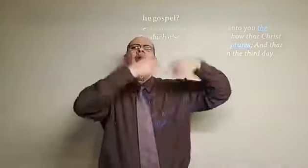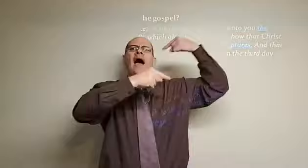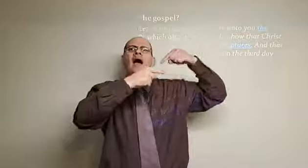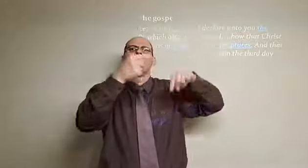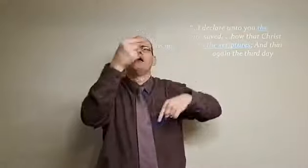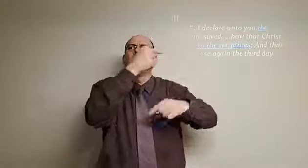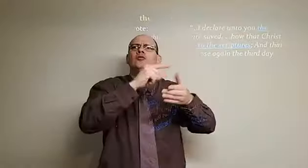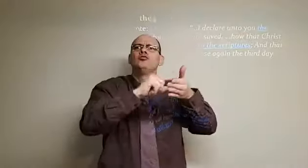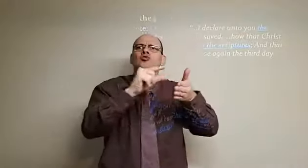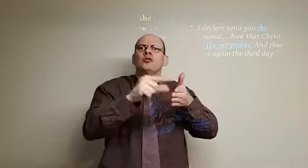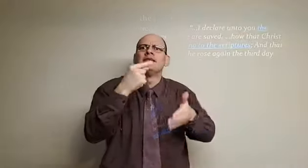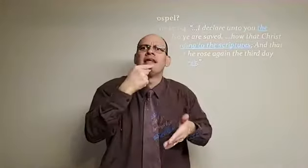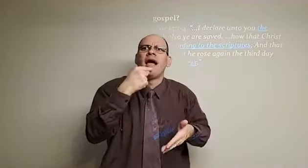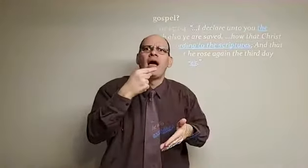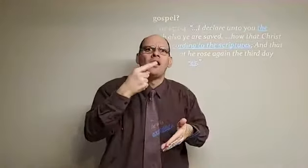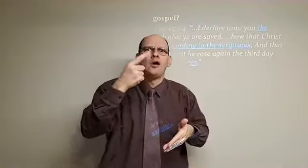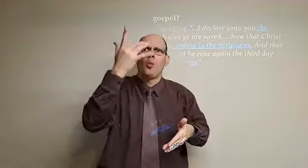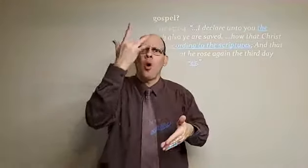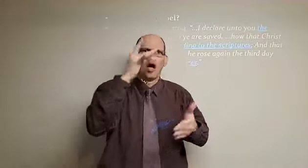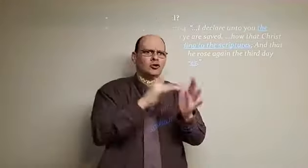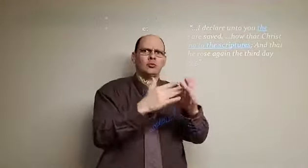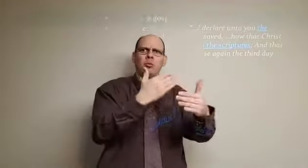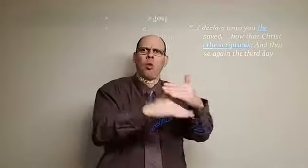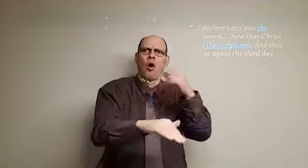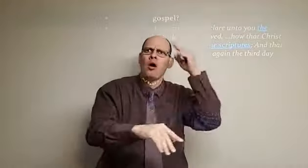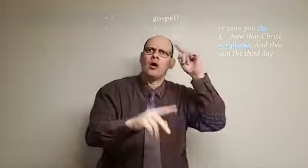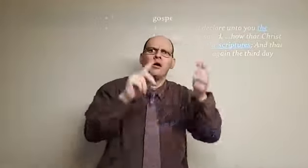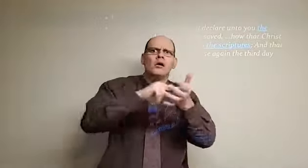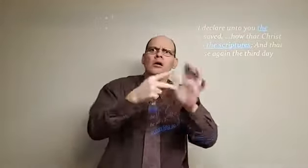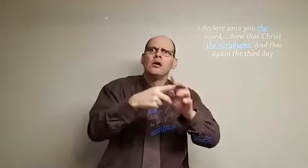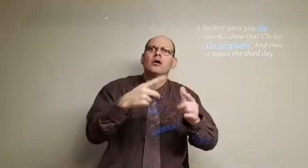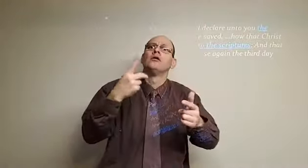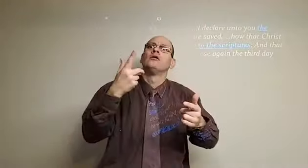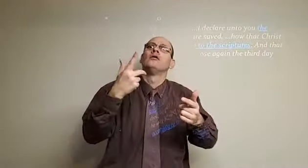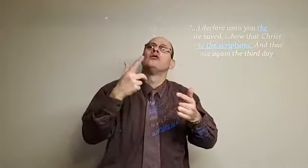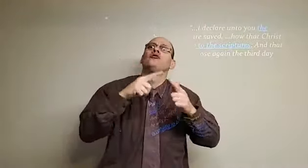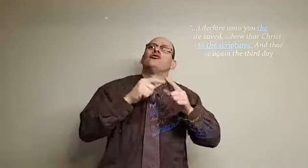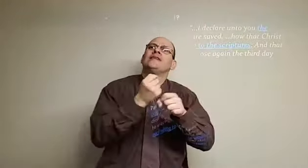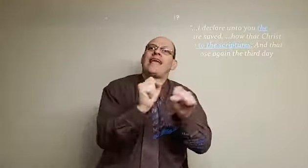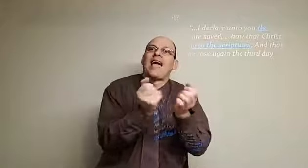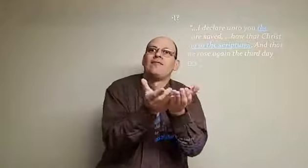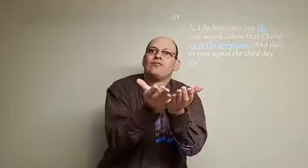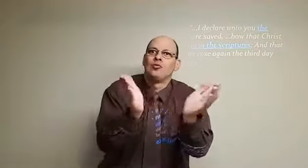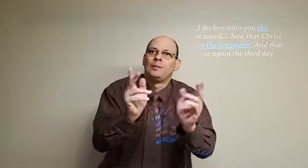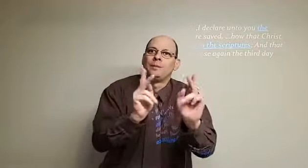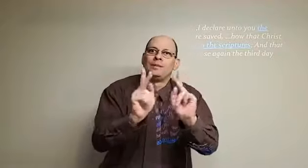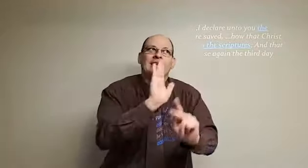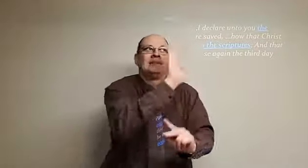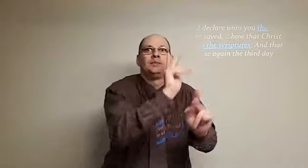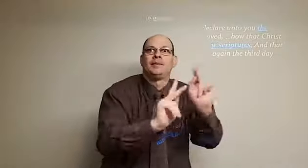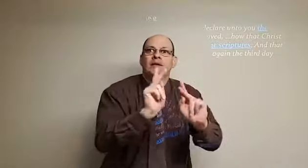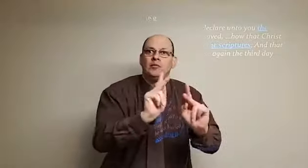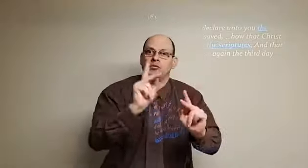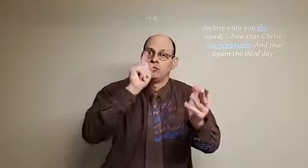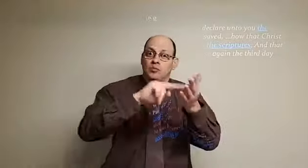now if you go back to the scripture why was jesus born to save the people